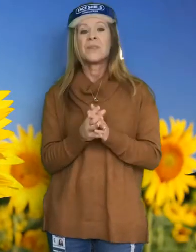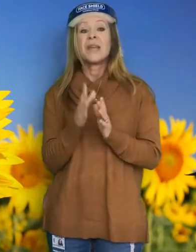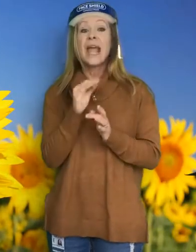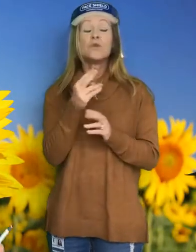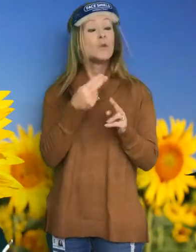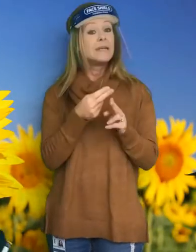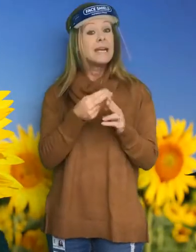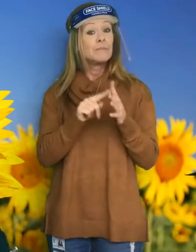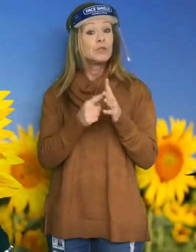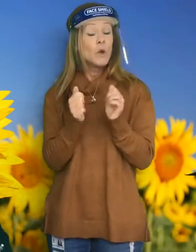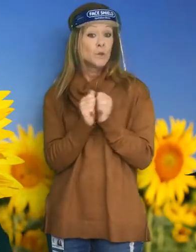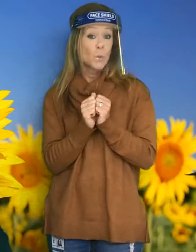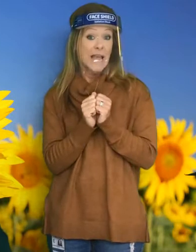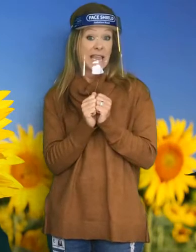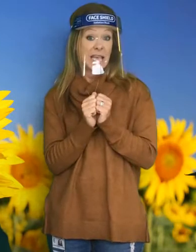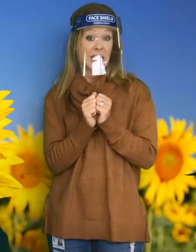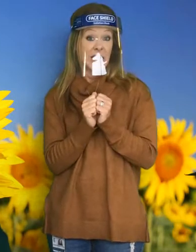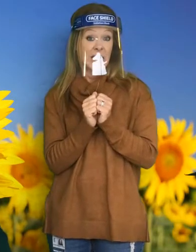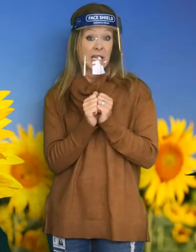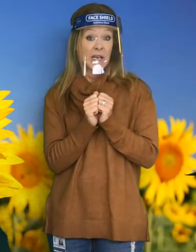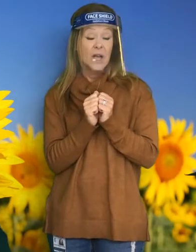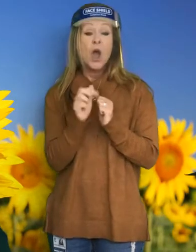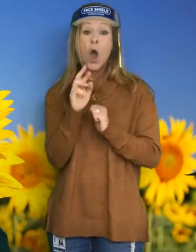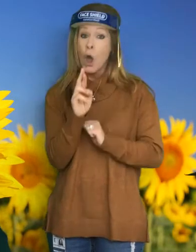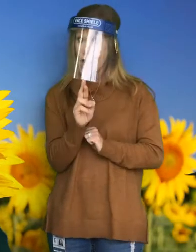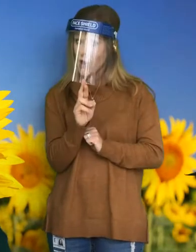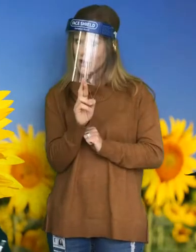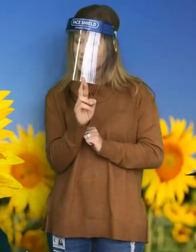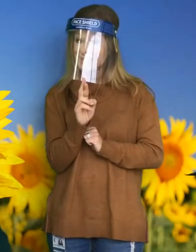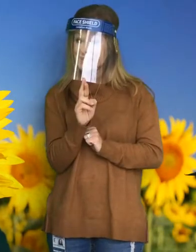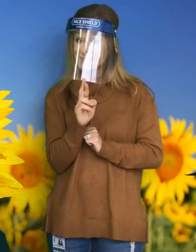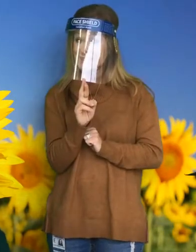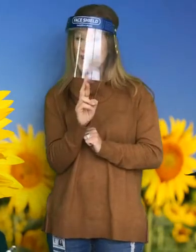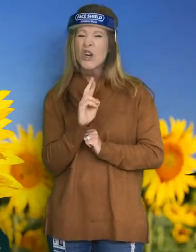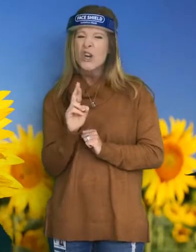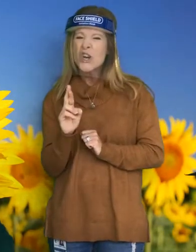your name starts with an R,